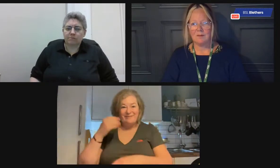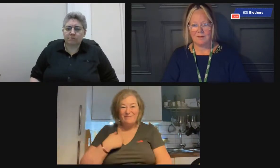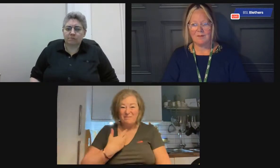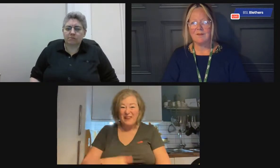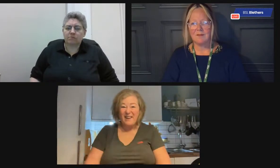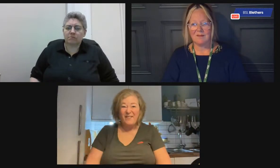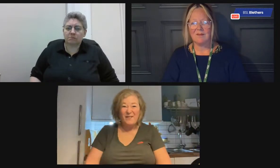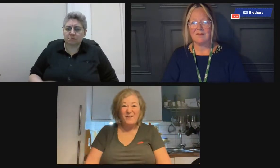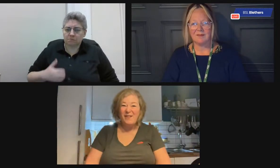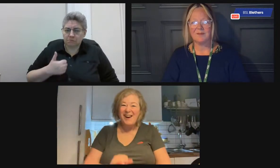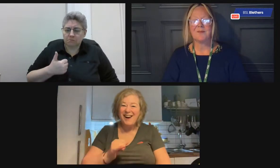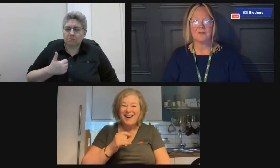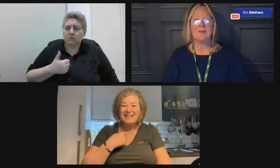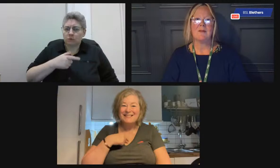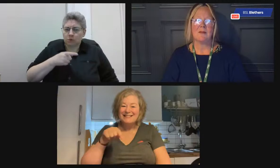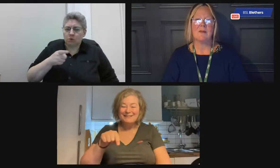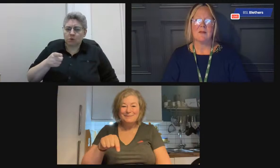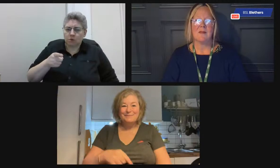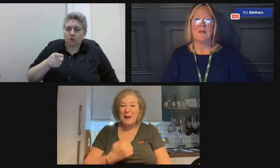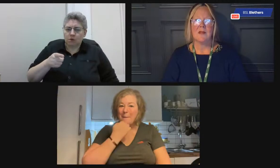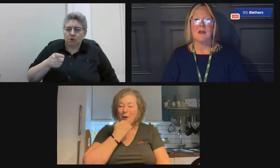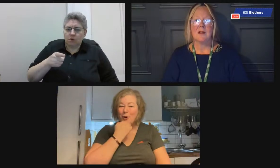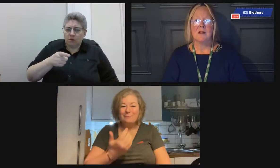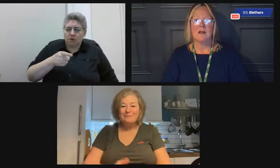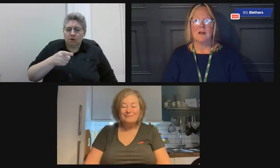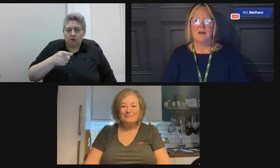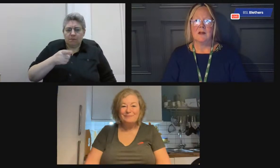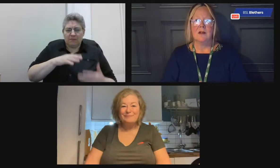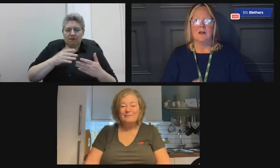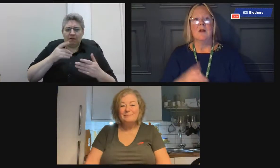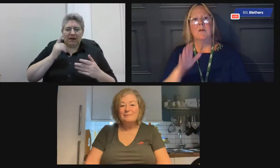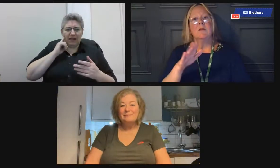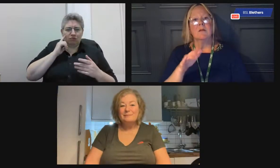me, and it was like, oh, there was just